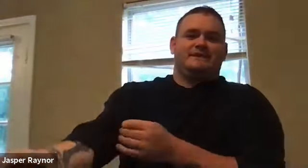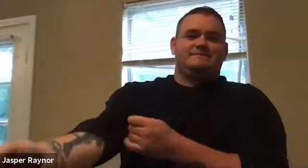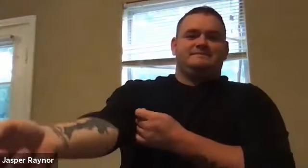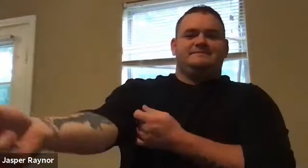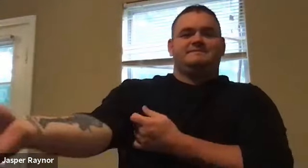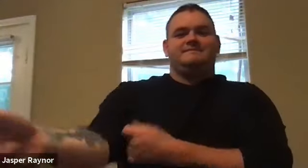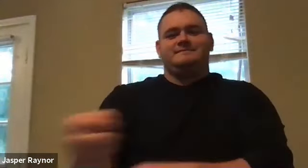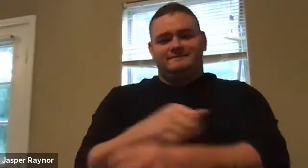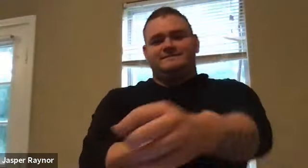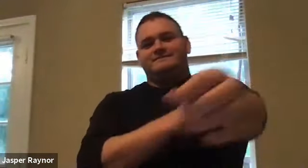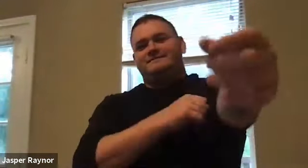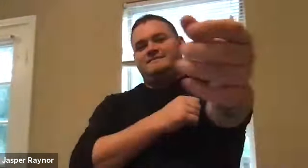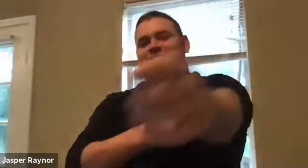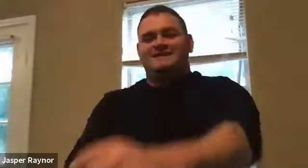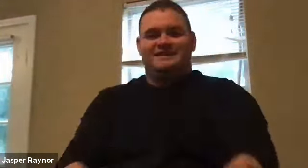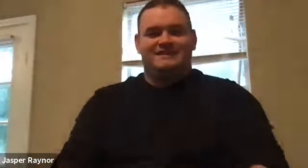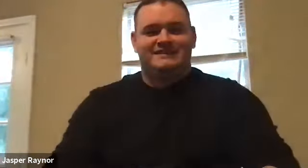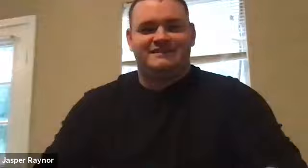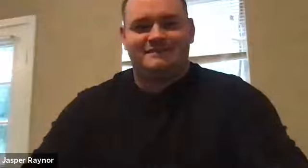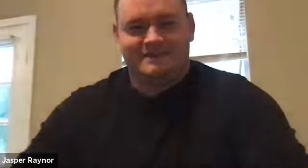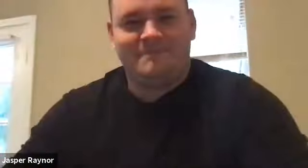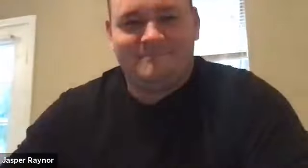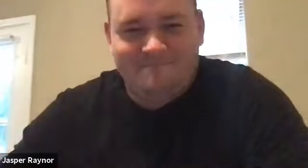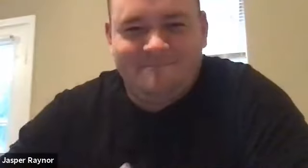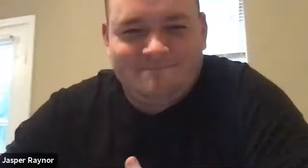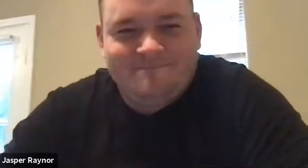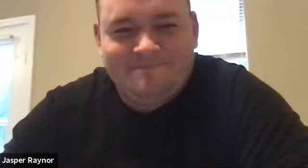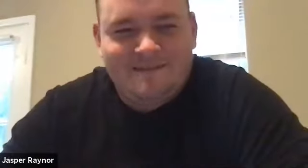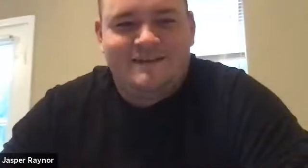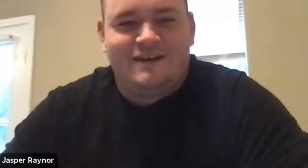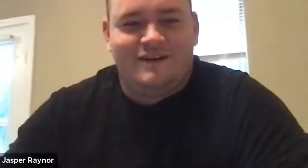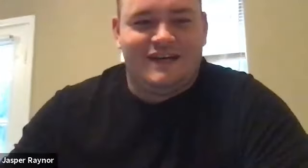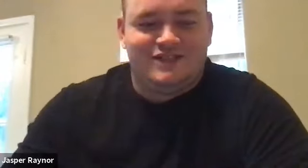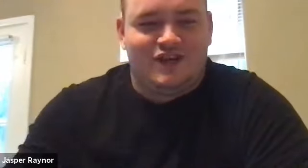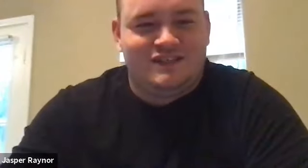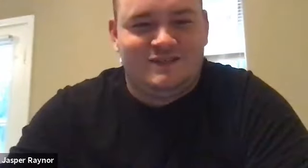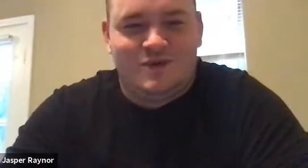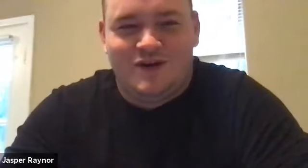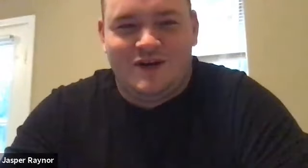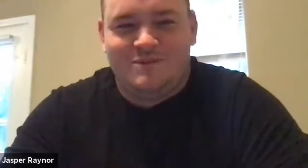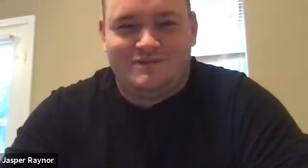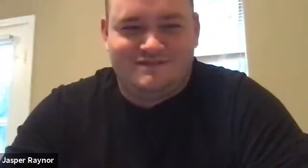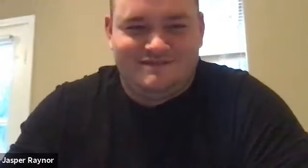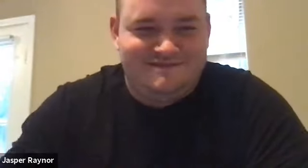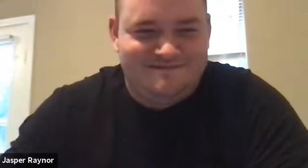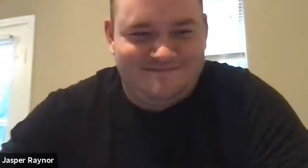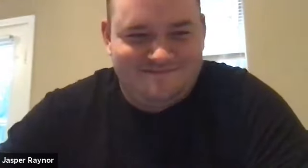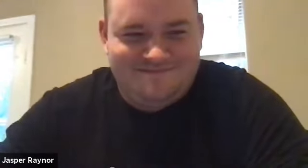Type. We're best friends now. Yep. All right, Sean, you are up. All right,